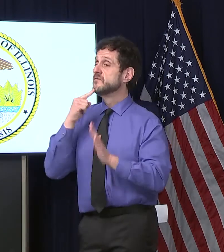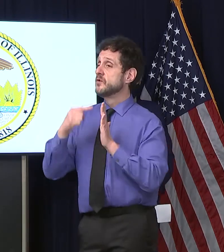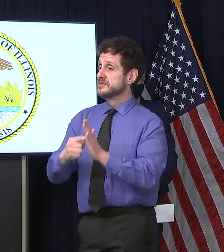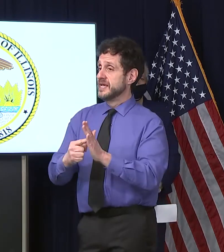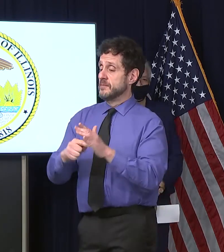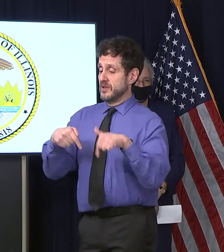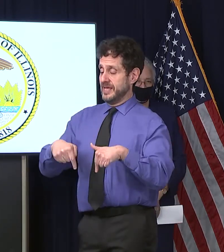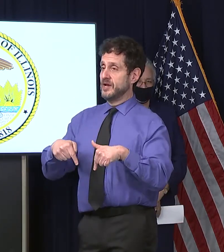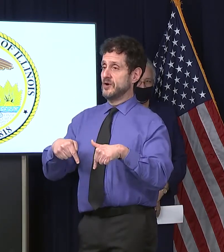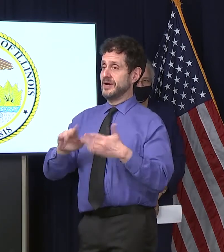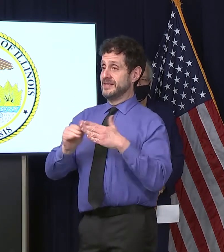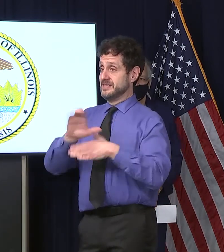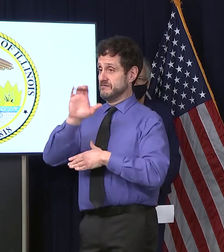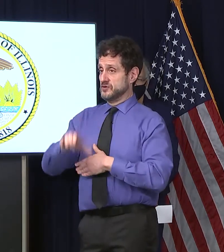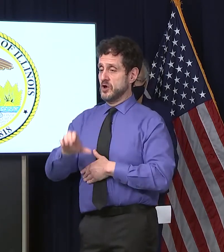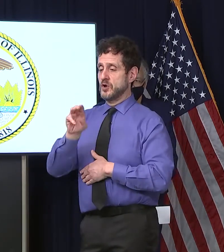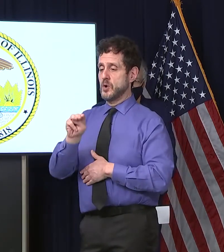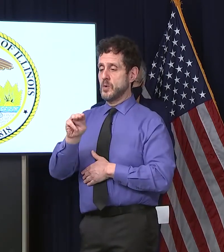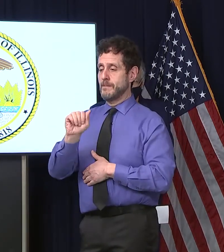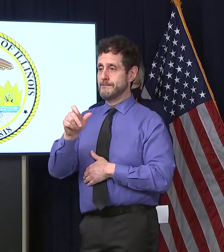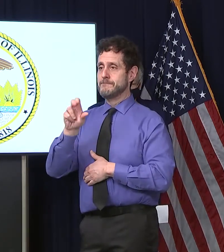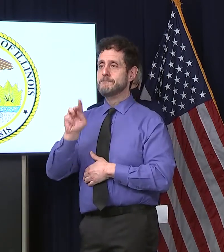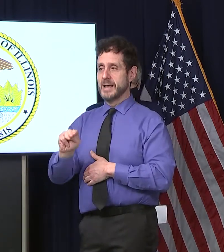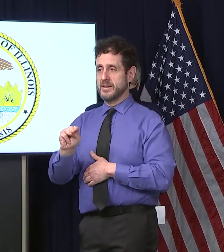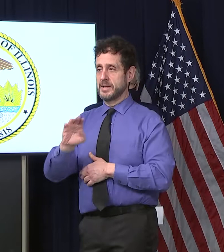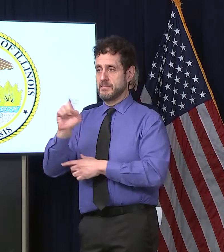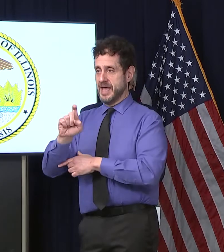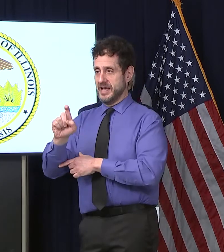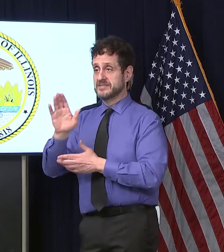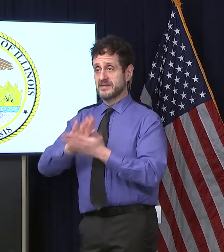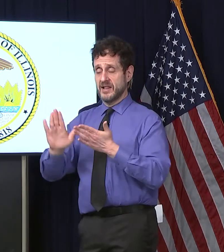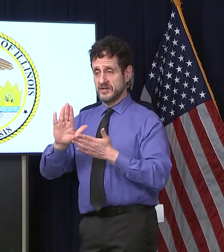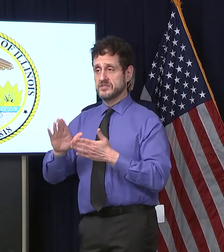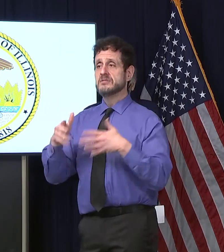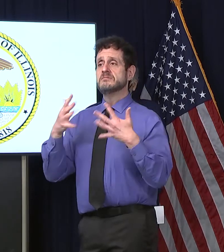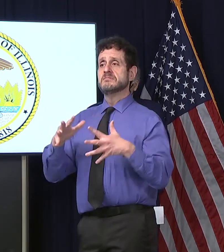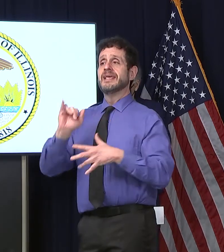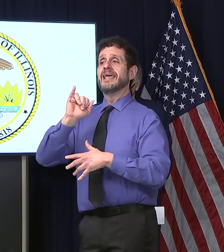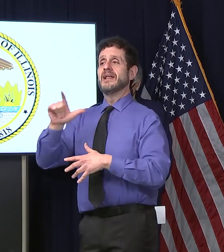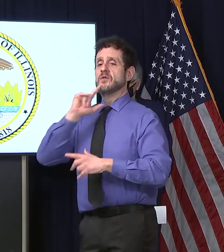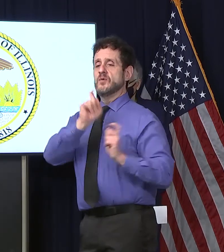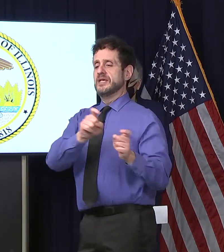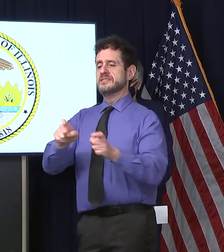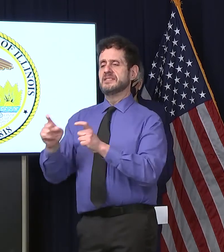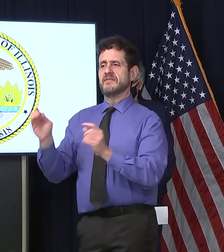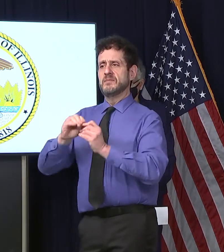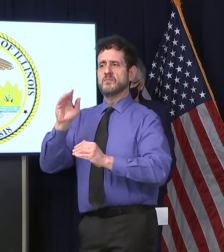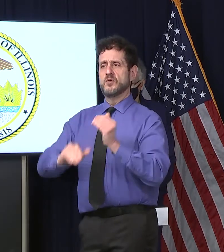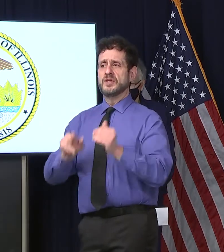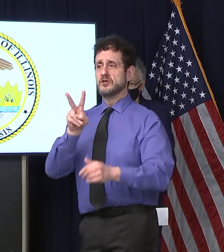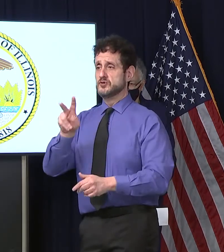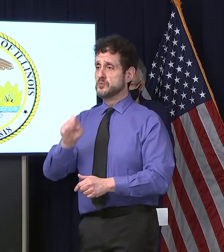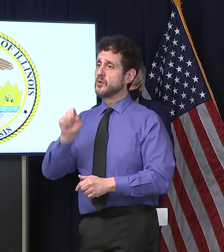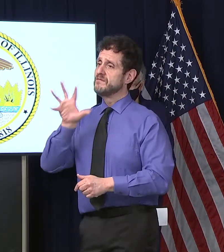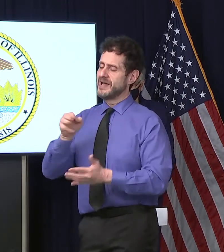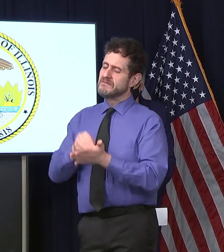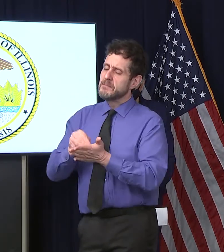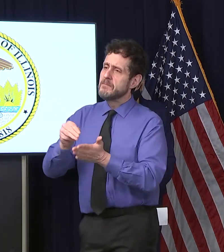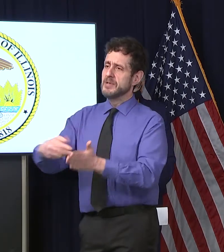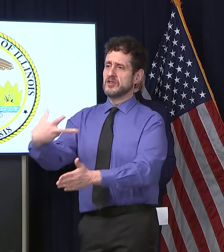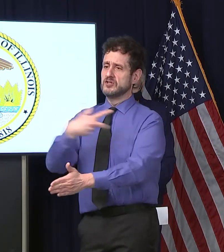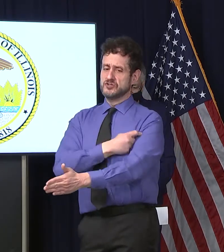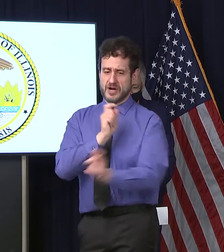College here in the city of Chicago. Already, Illinois has administered more than 2.5 million doses to